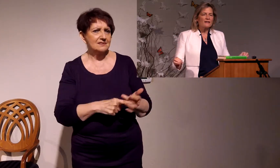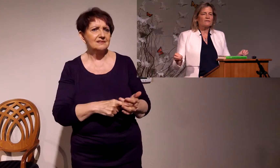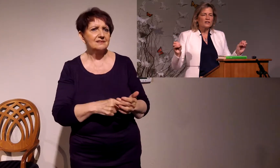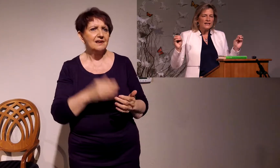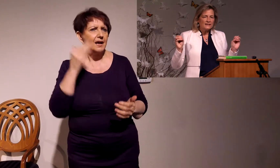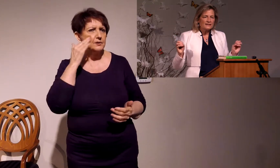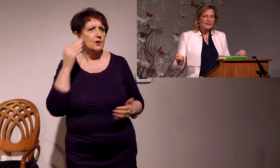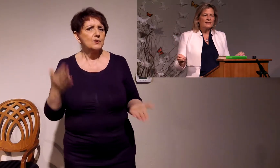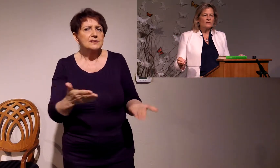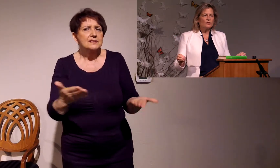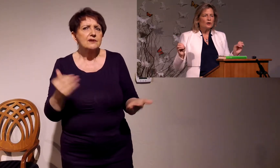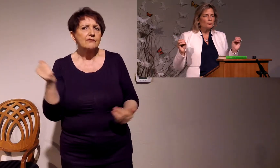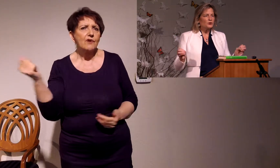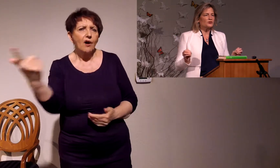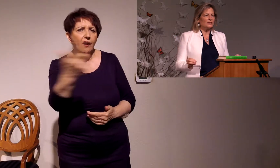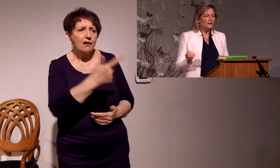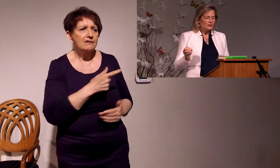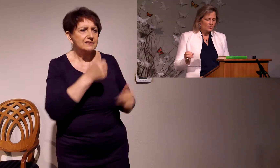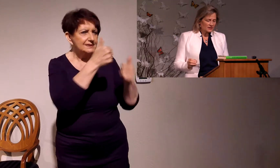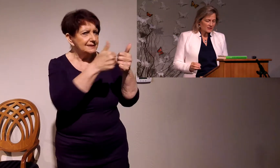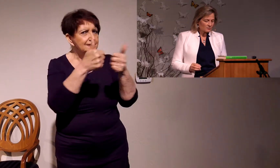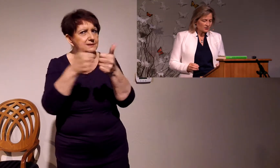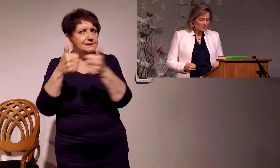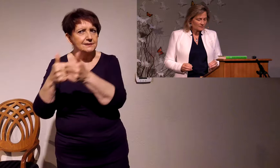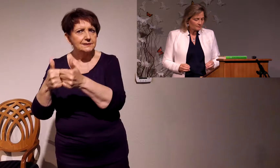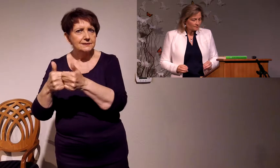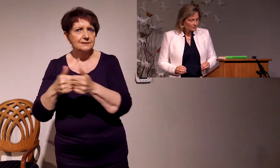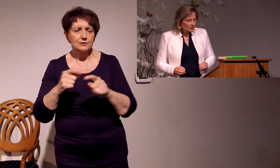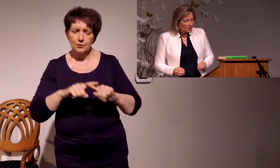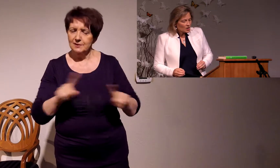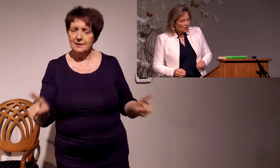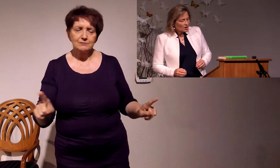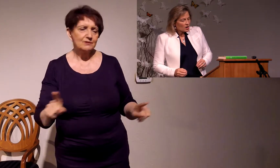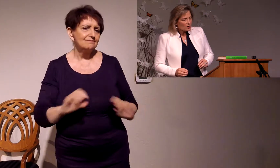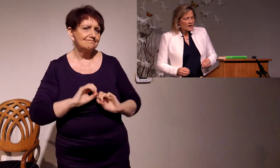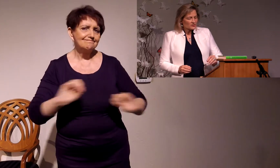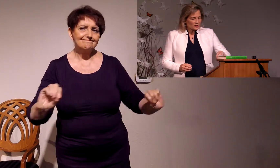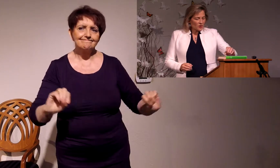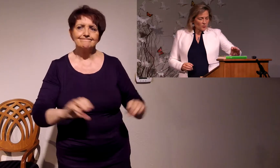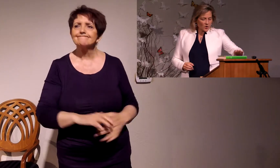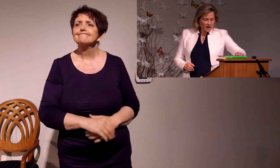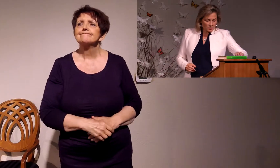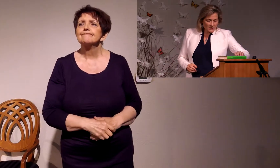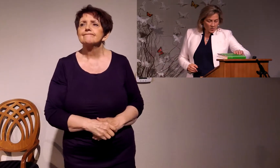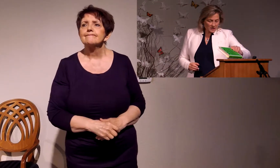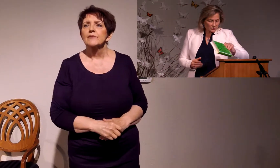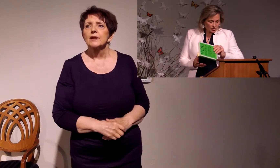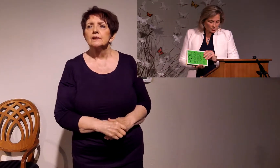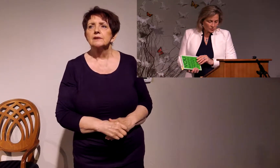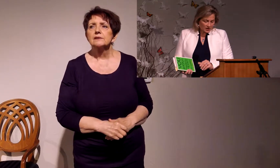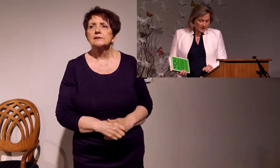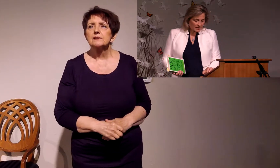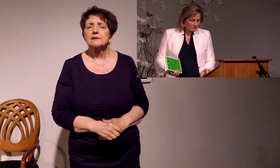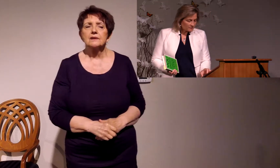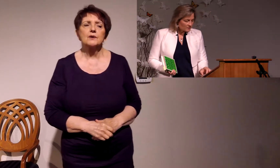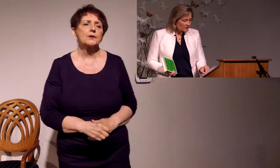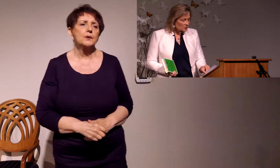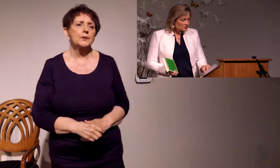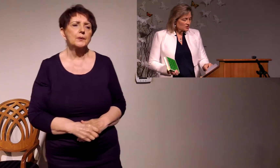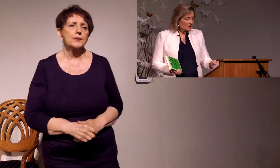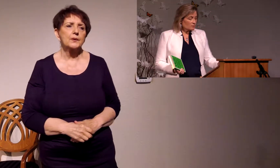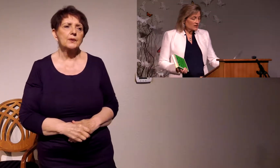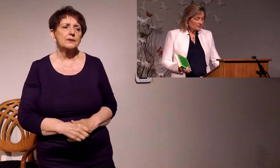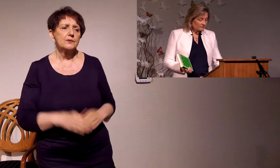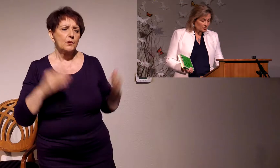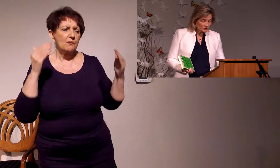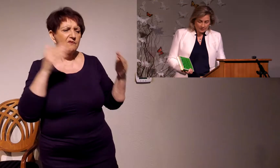for every single person, no exceptions. All right, so why are we going to